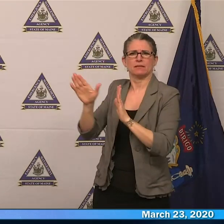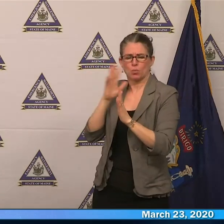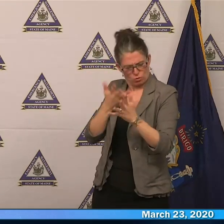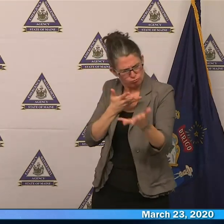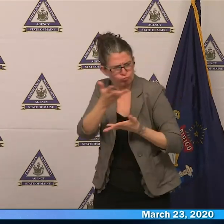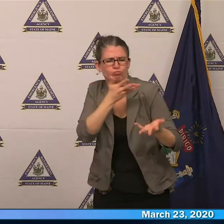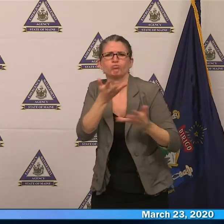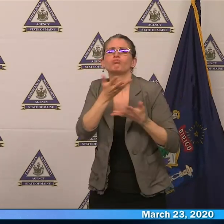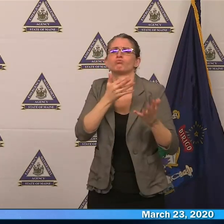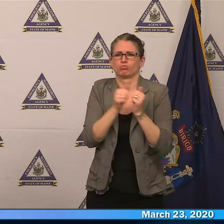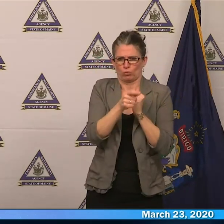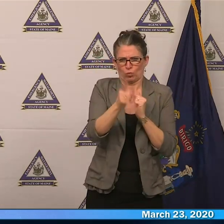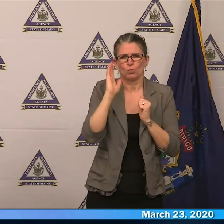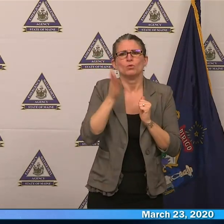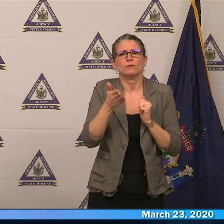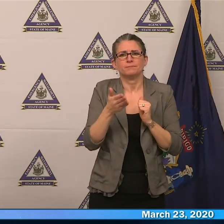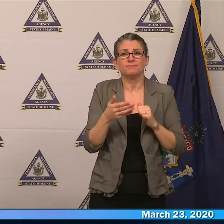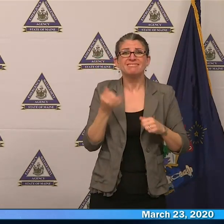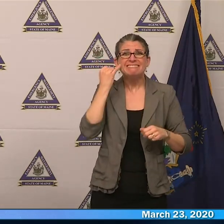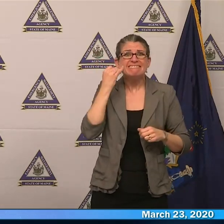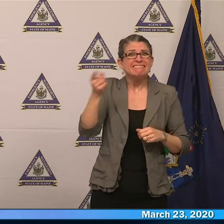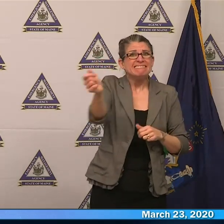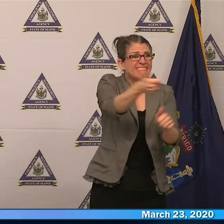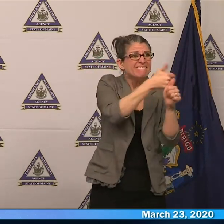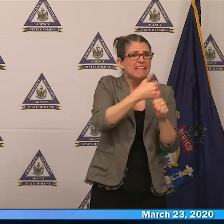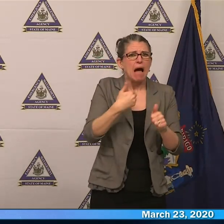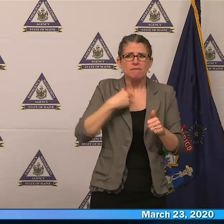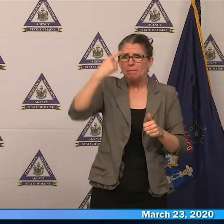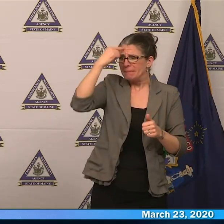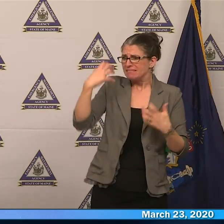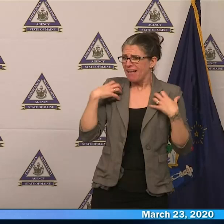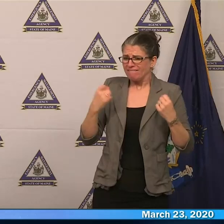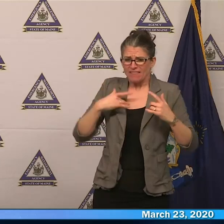Crisis Hotline. The number is